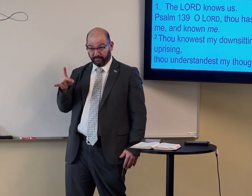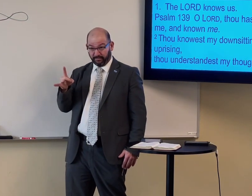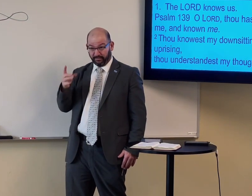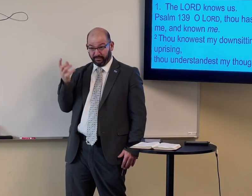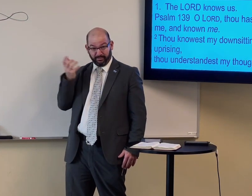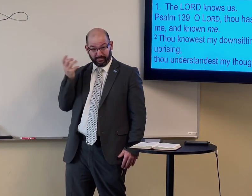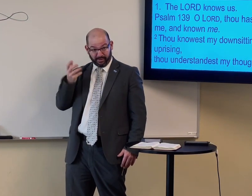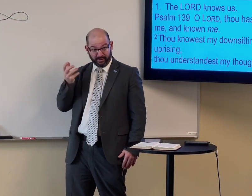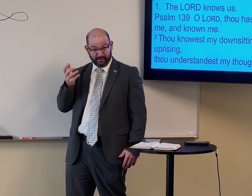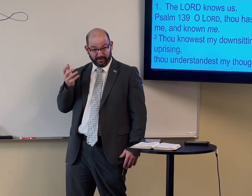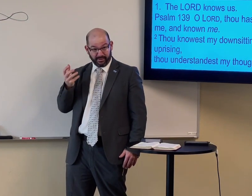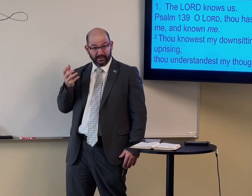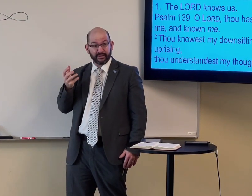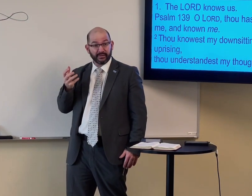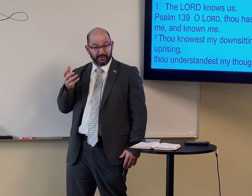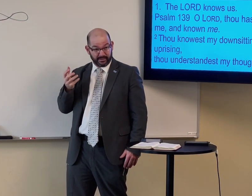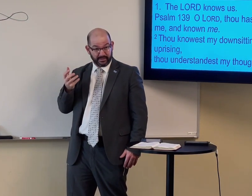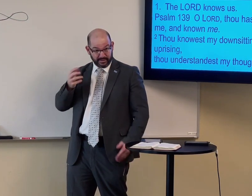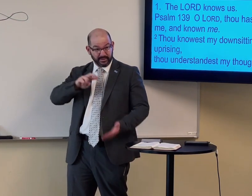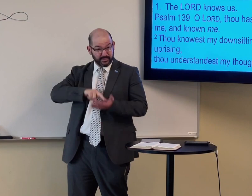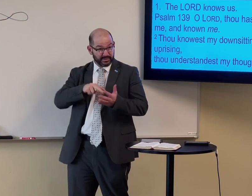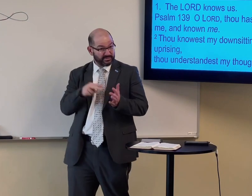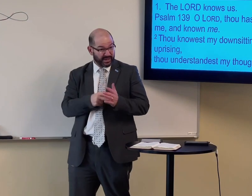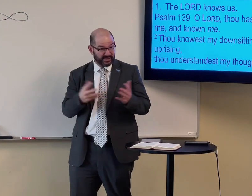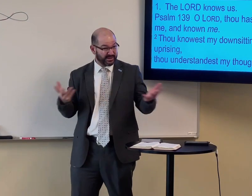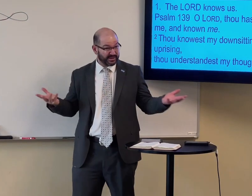Infinity. I've seen that. I still own it at CSUN.